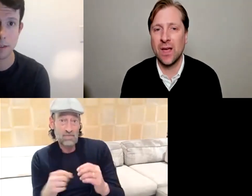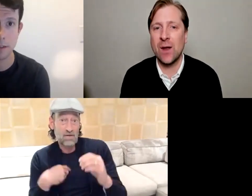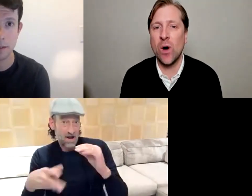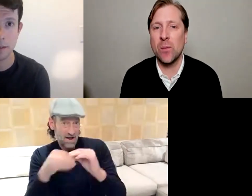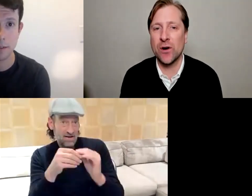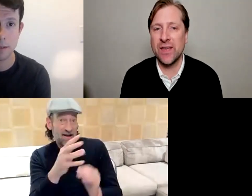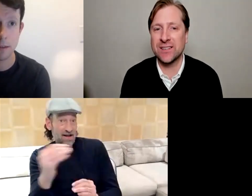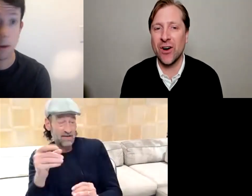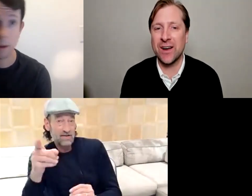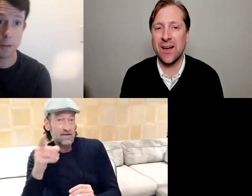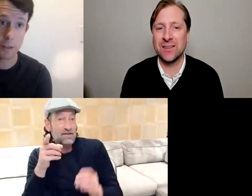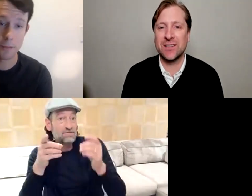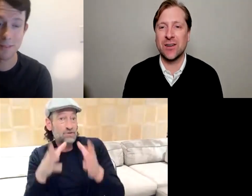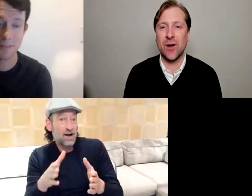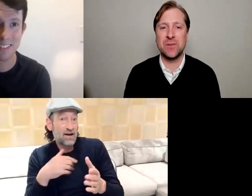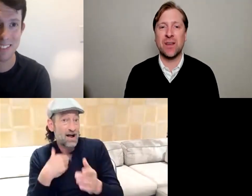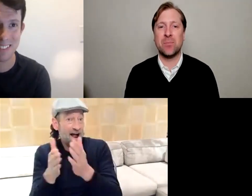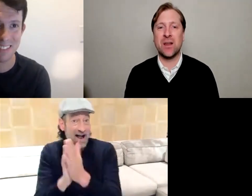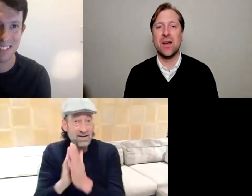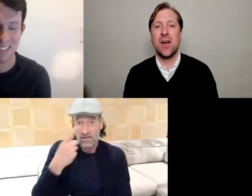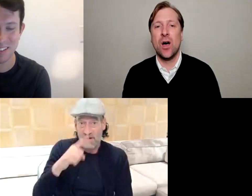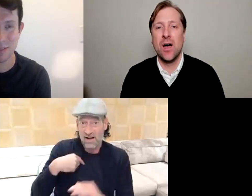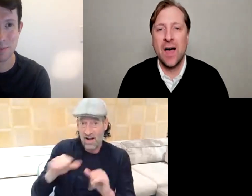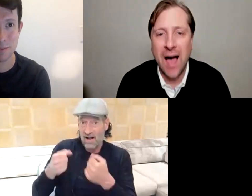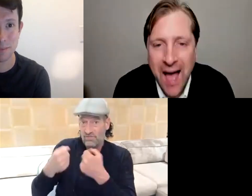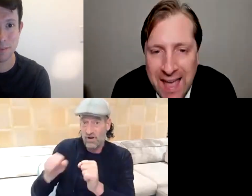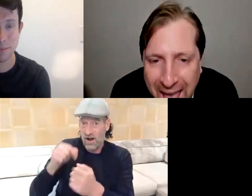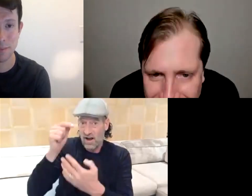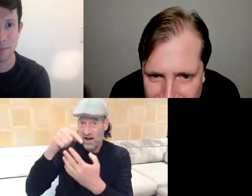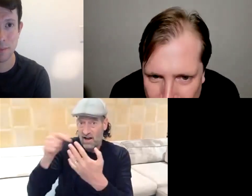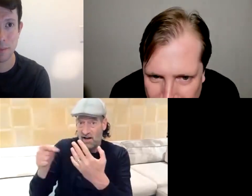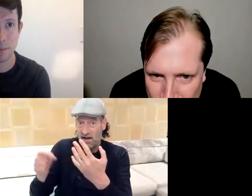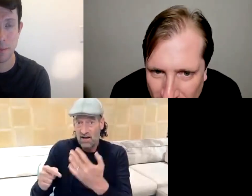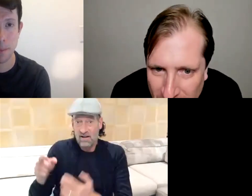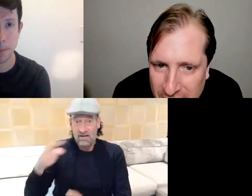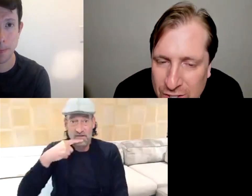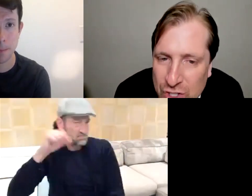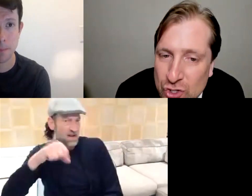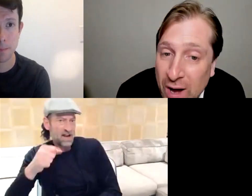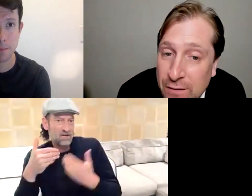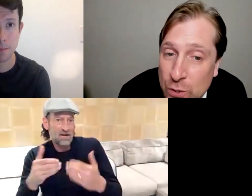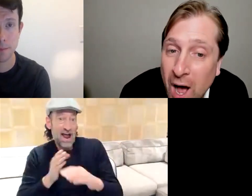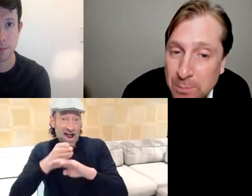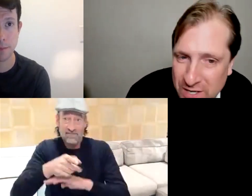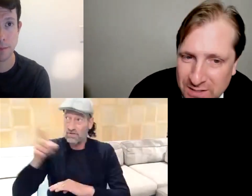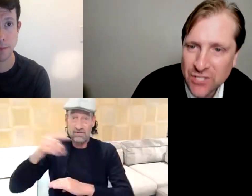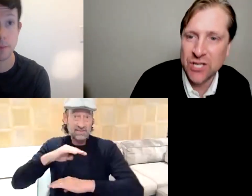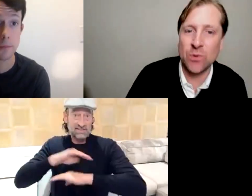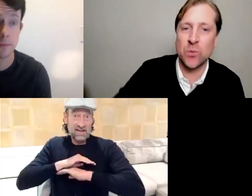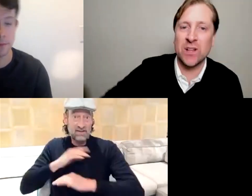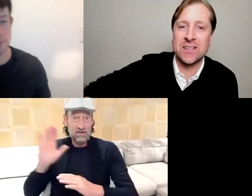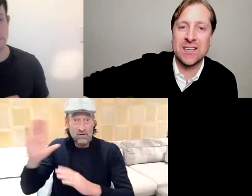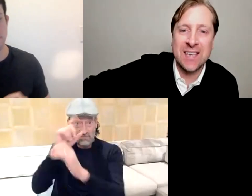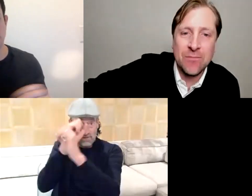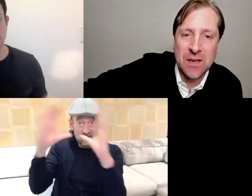I... And one more thing. Sorry, not to interrupt you, Vinny, but I asked our director, Sean, to try a few options. And she